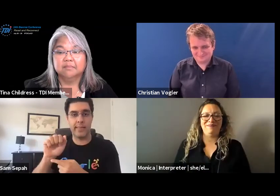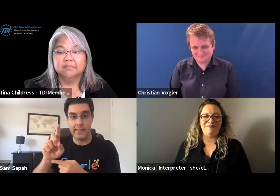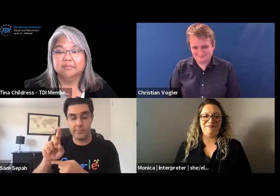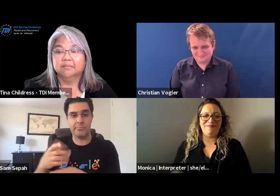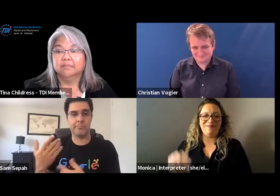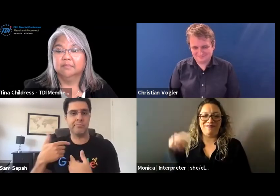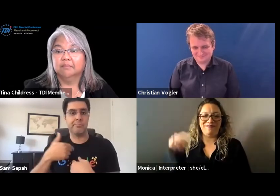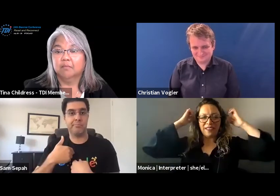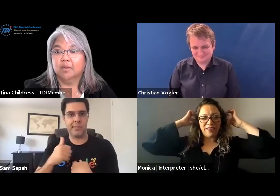research lead.